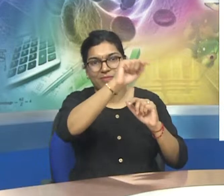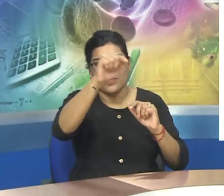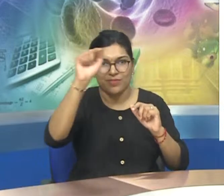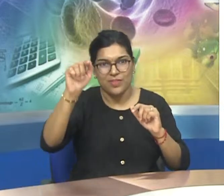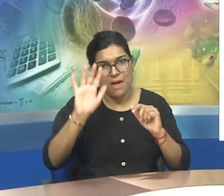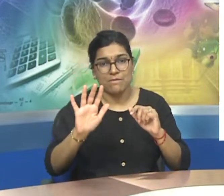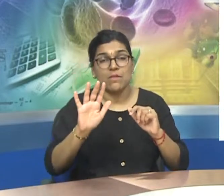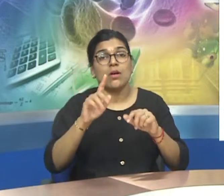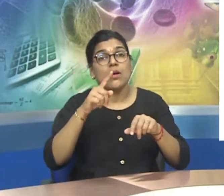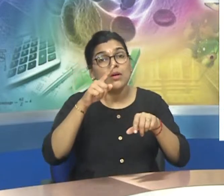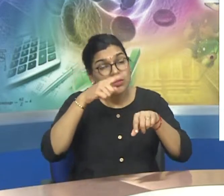home.